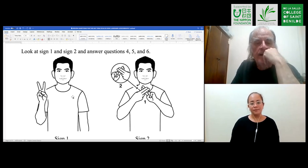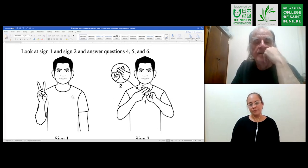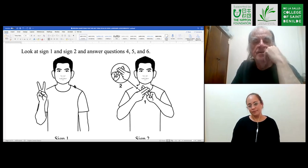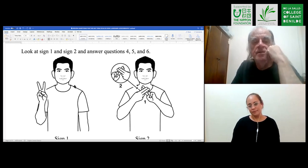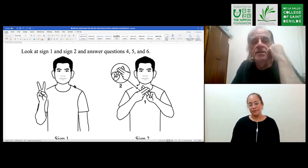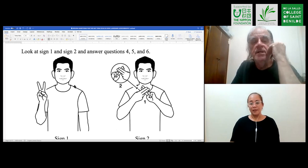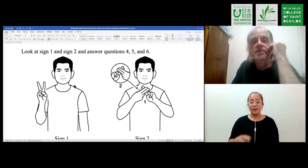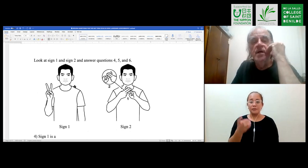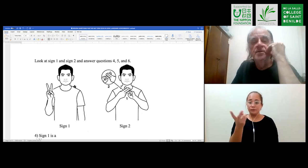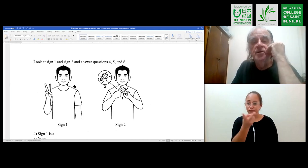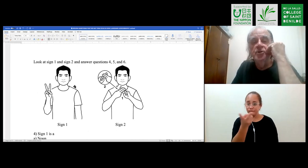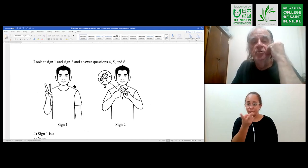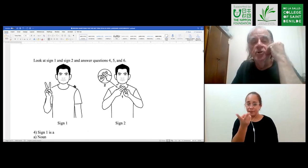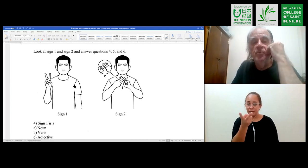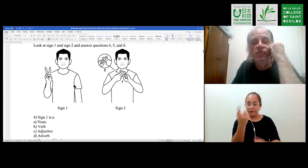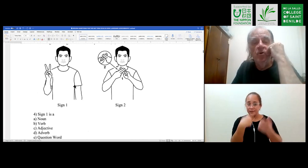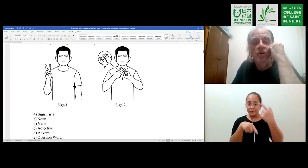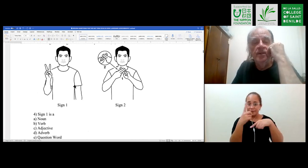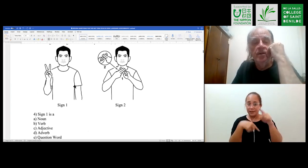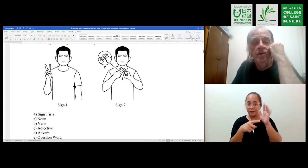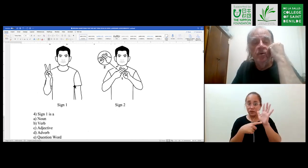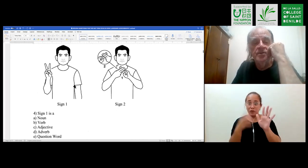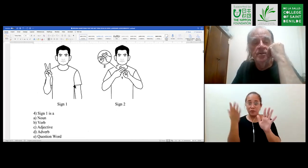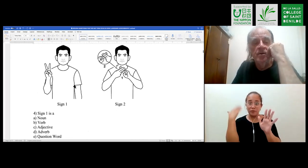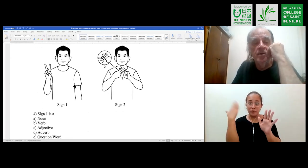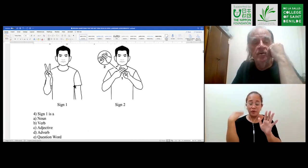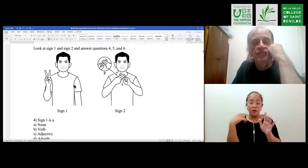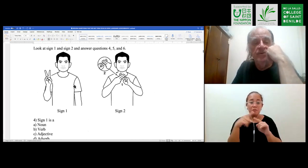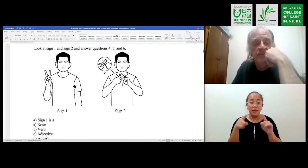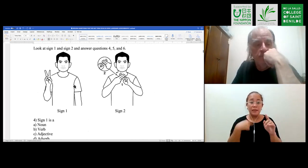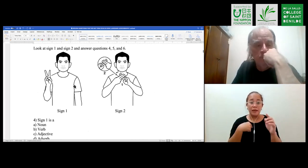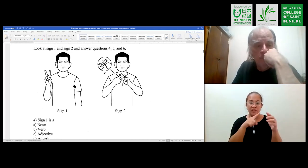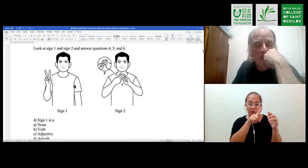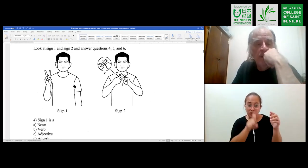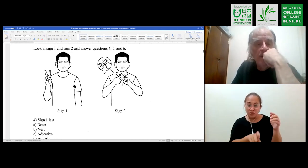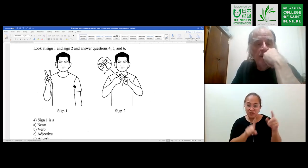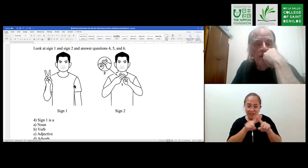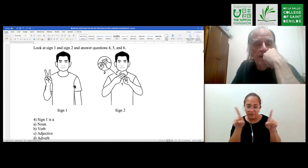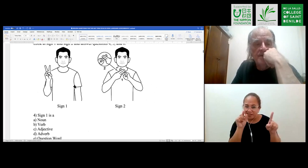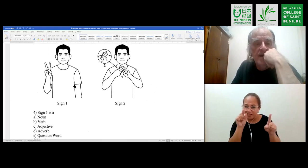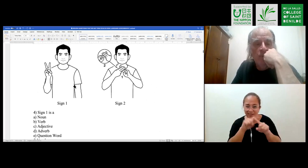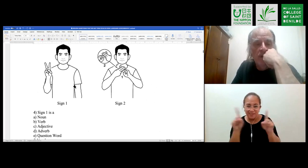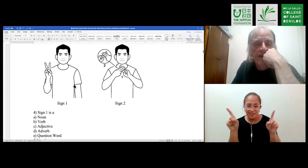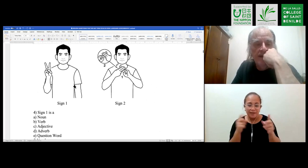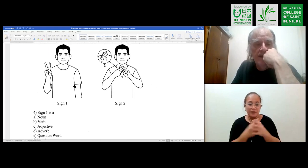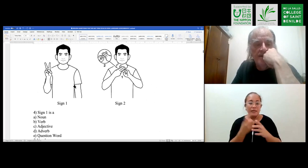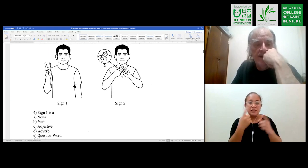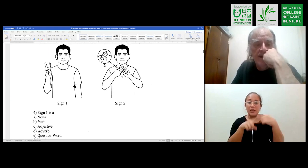All right, now these are the same signs I showed you before, but the questions are a little different. Okay, sign 1 is a